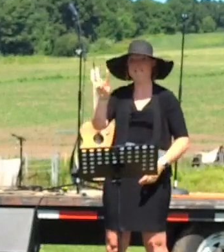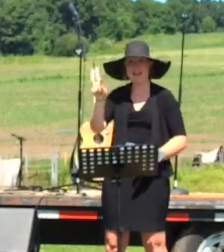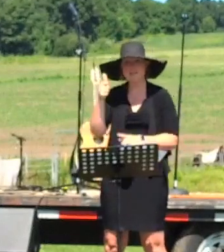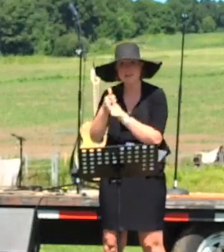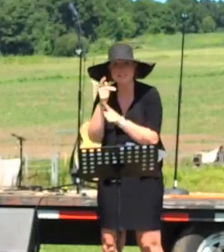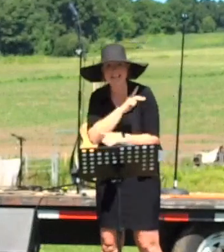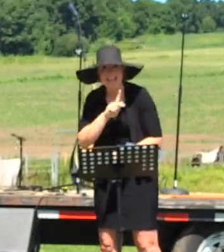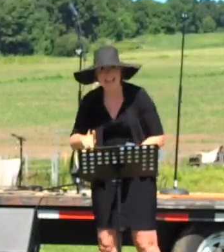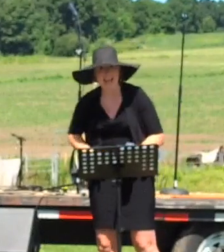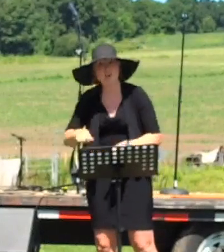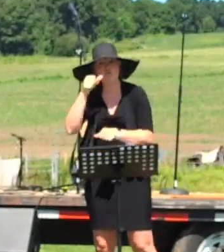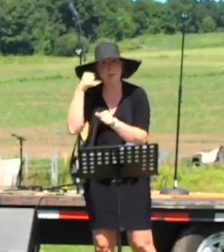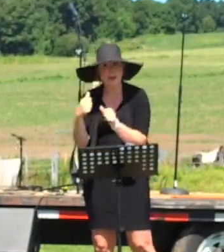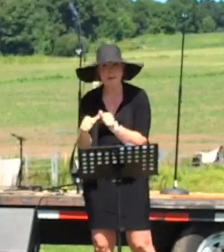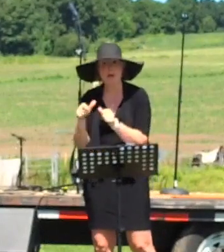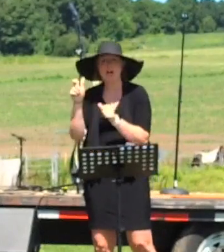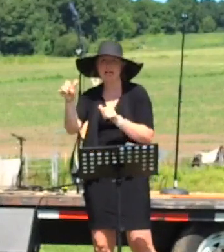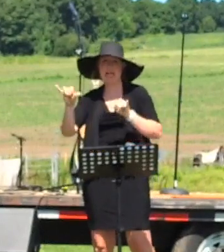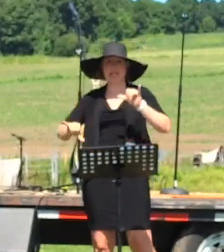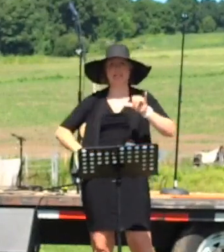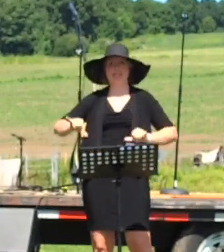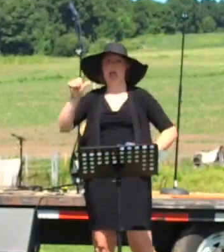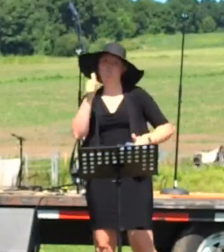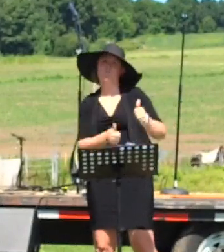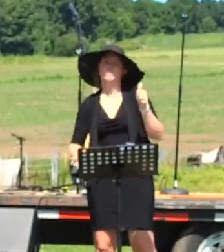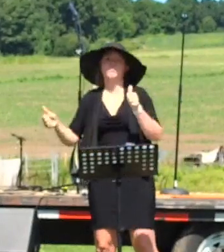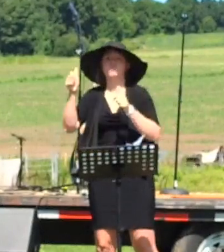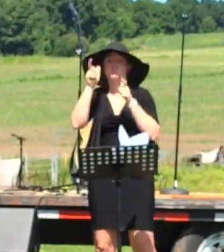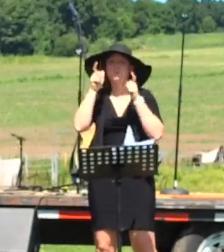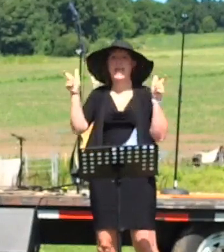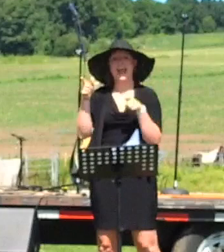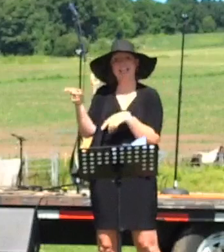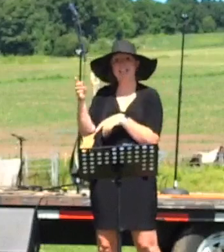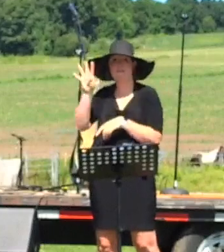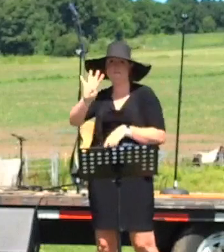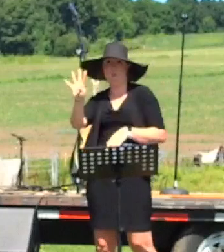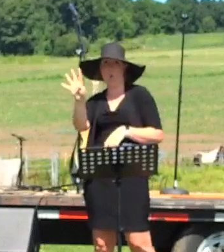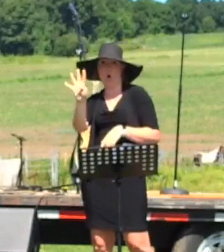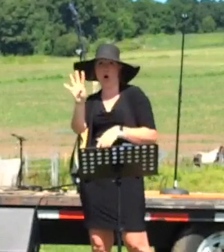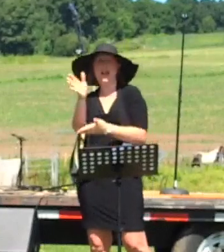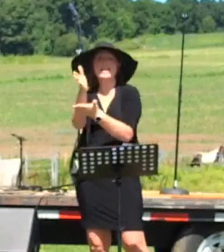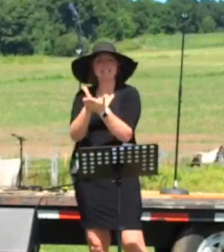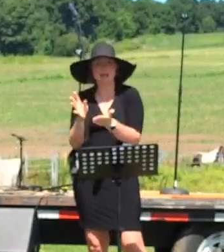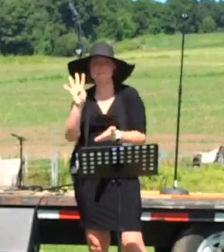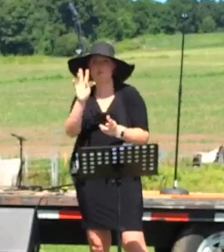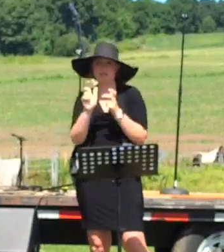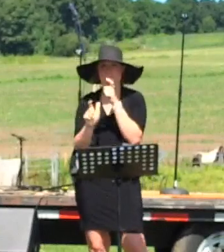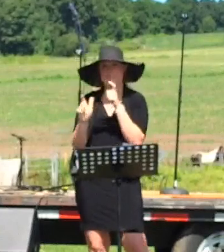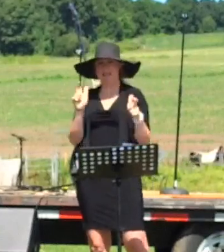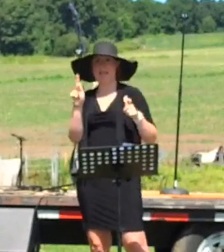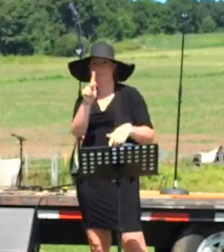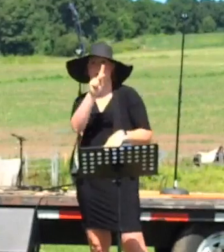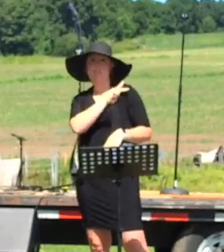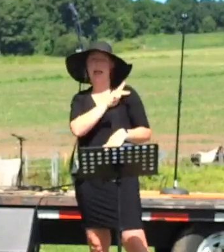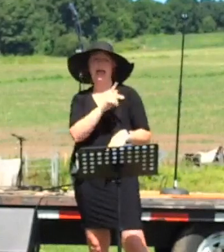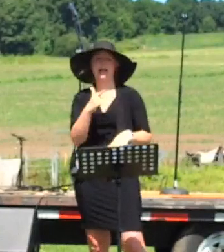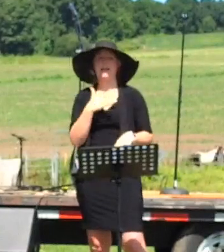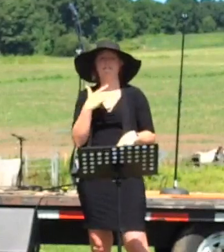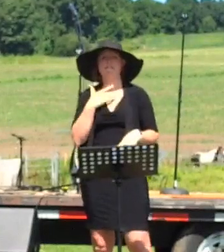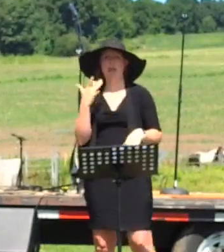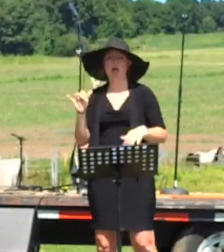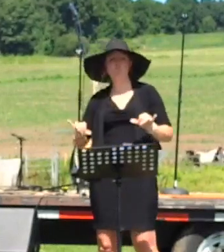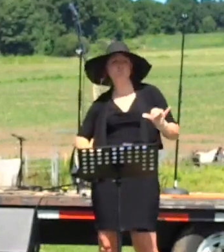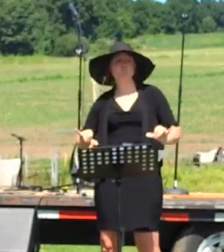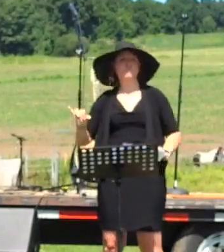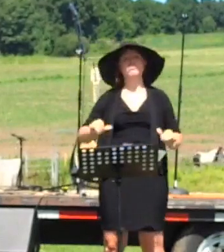king. I mean, he's larger than life here. And he's a four, so some fours can be larger than life, right? Yeah, shaking your head there,